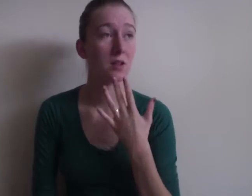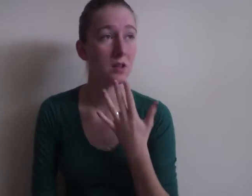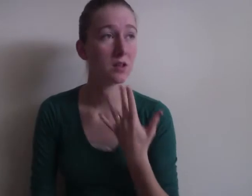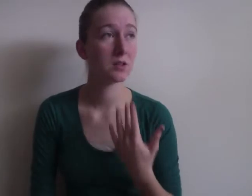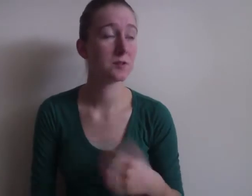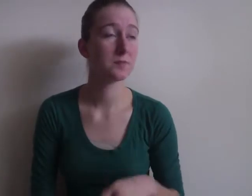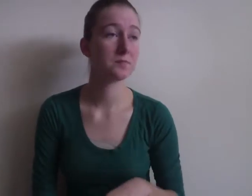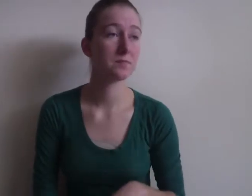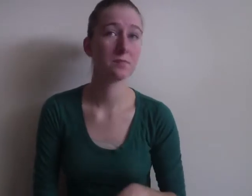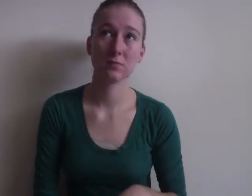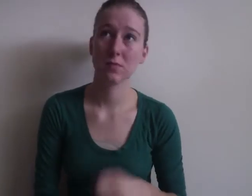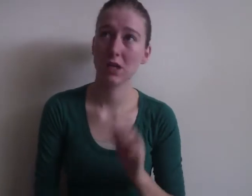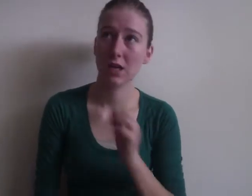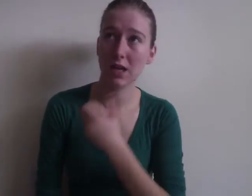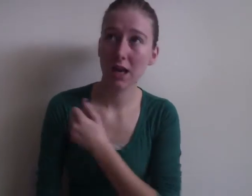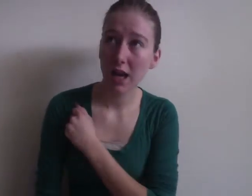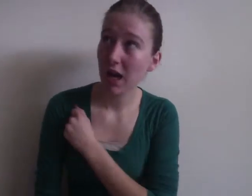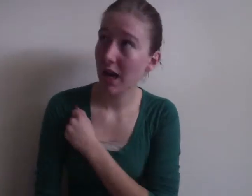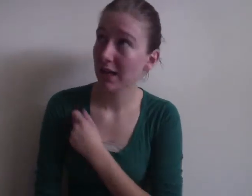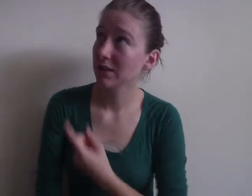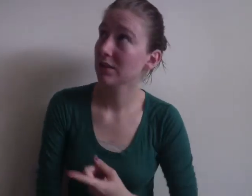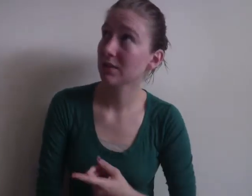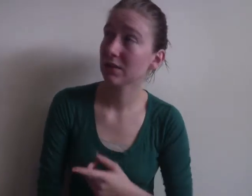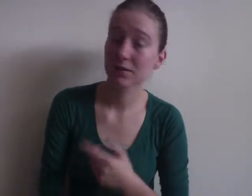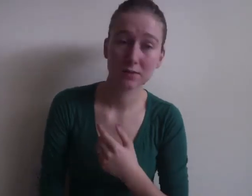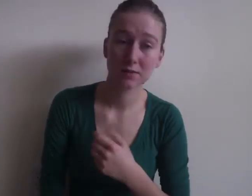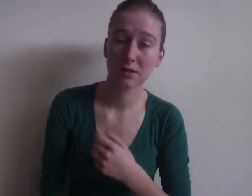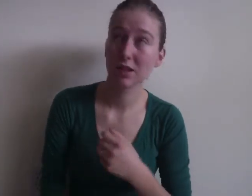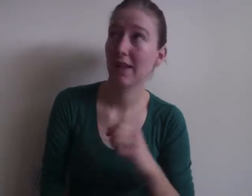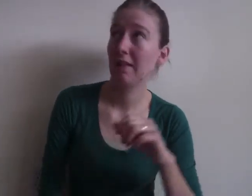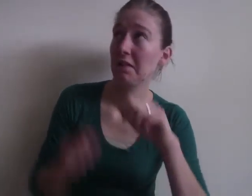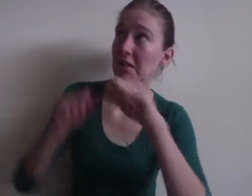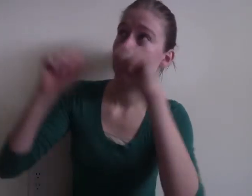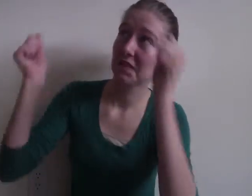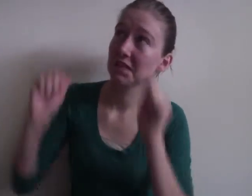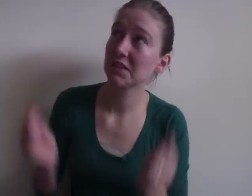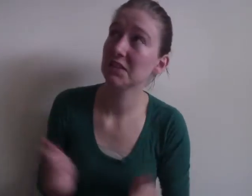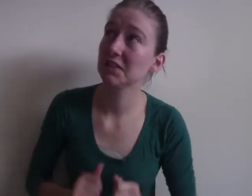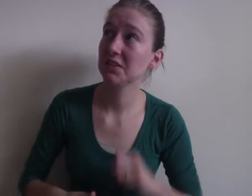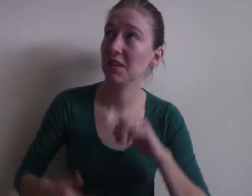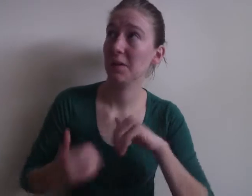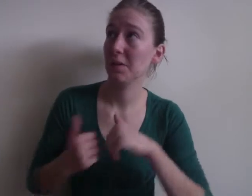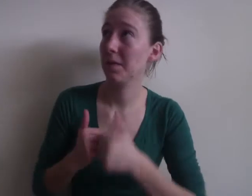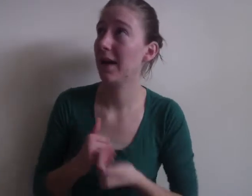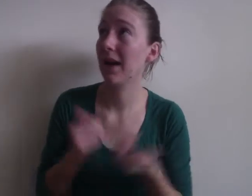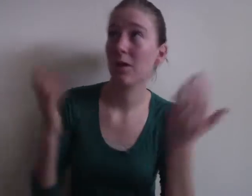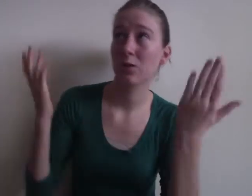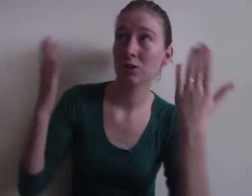The shape and like how they got some of this dark in the outline of it. Okay, you chose different